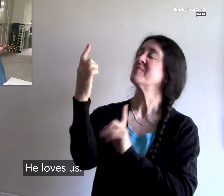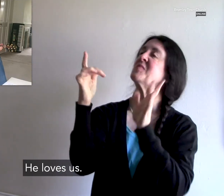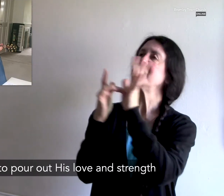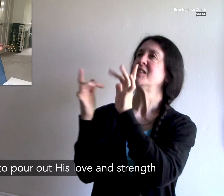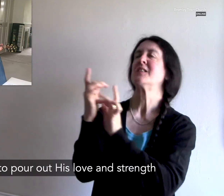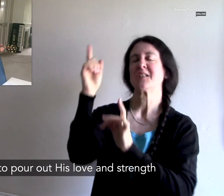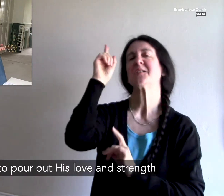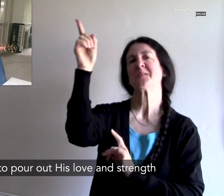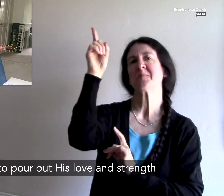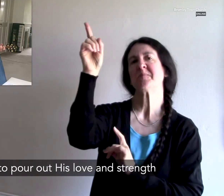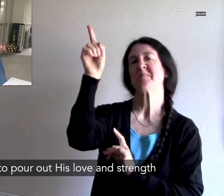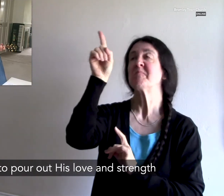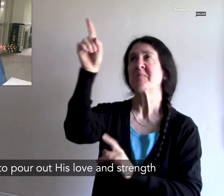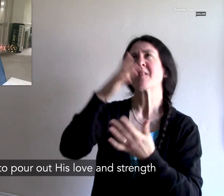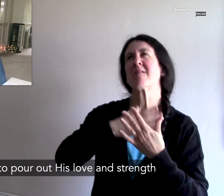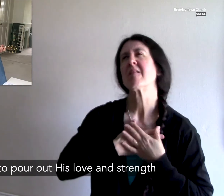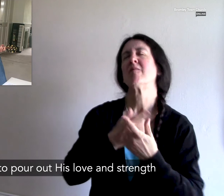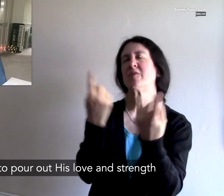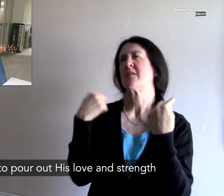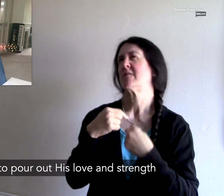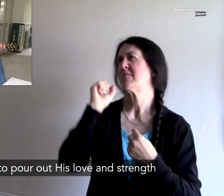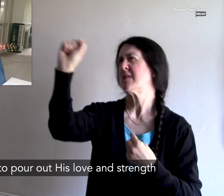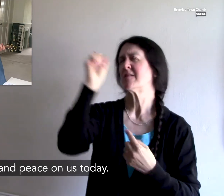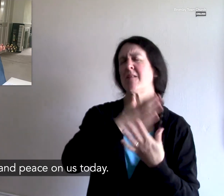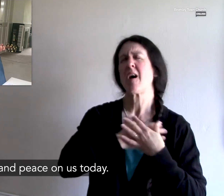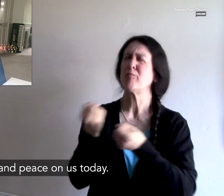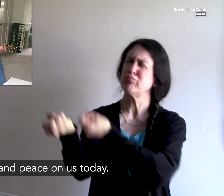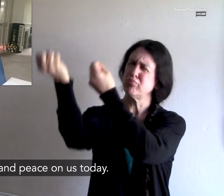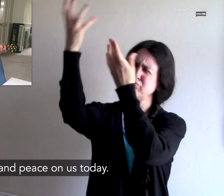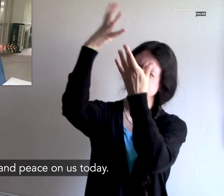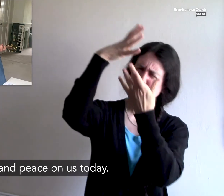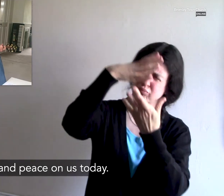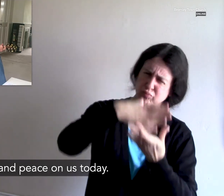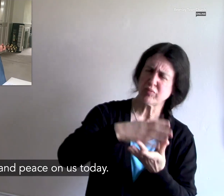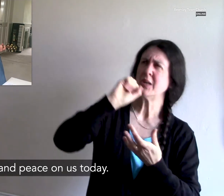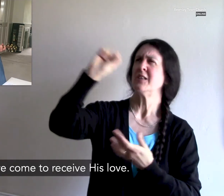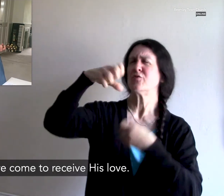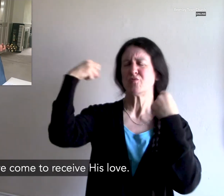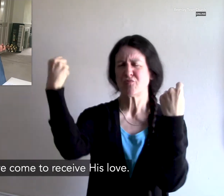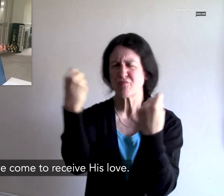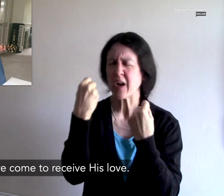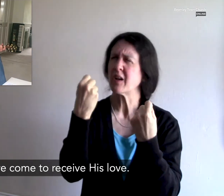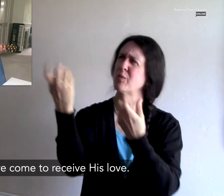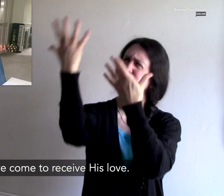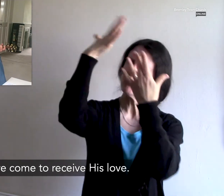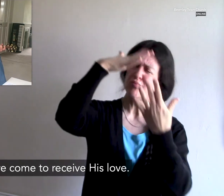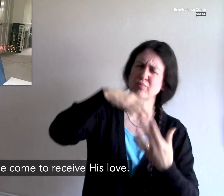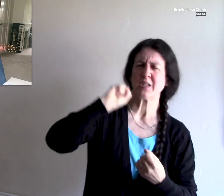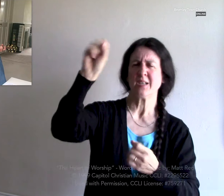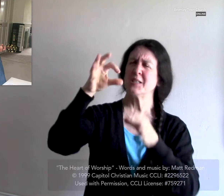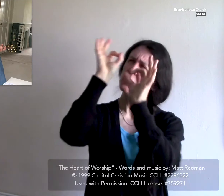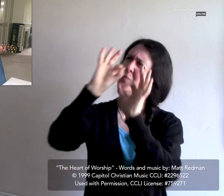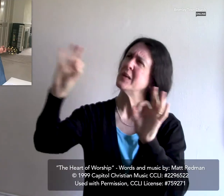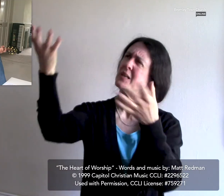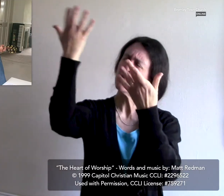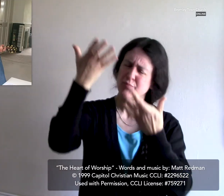us. He wants to pour out his love and strength and peace on us today. So we come to receive his love.